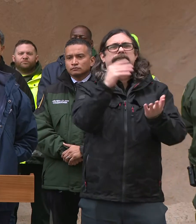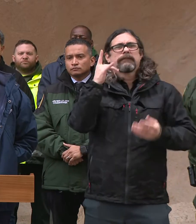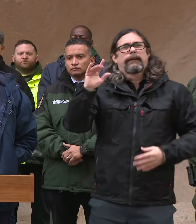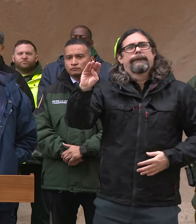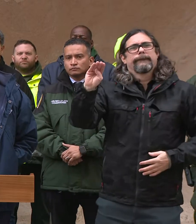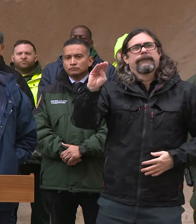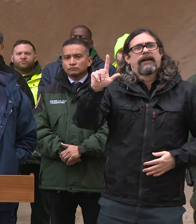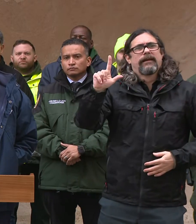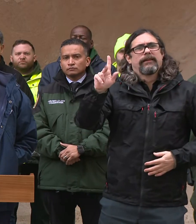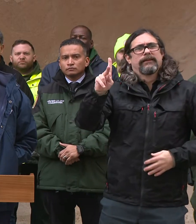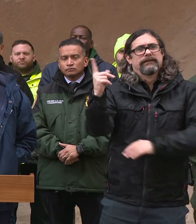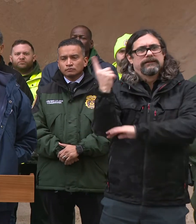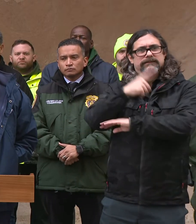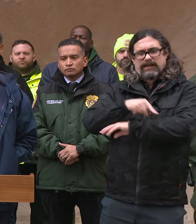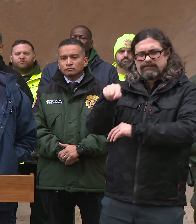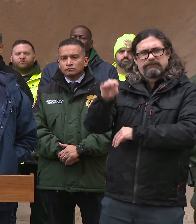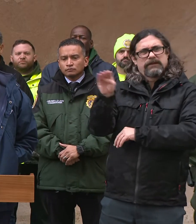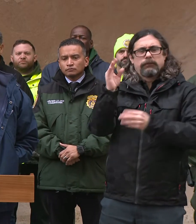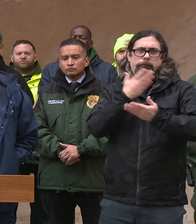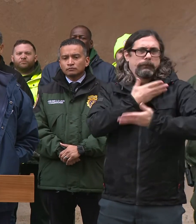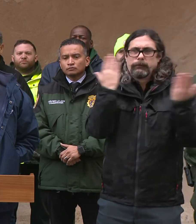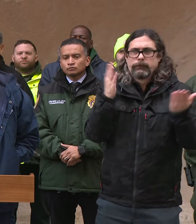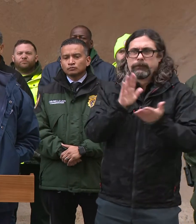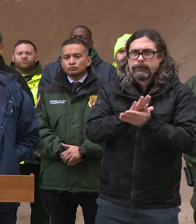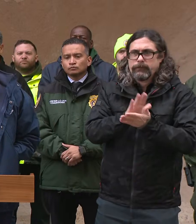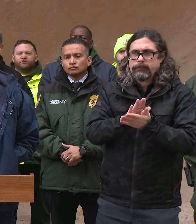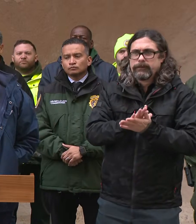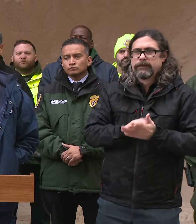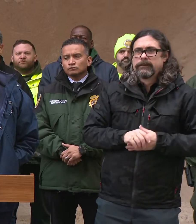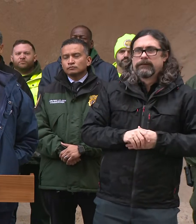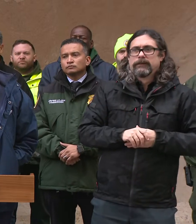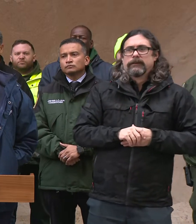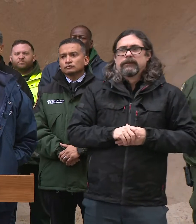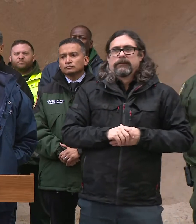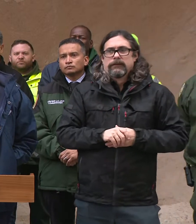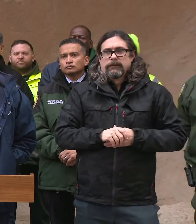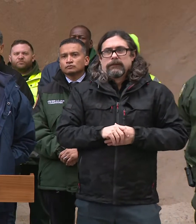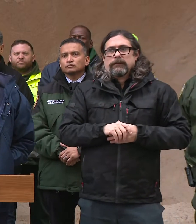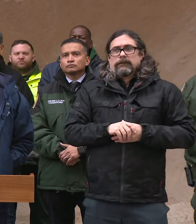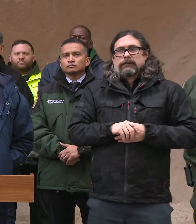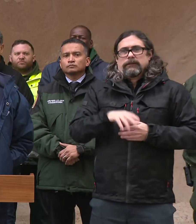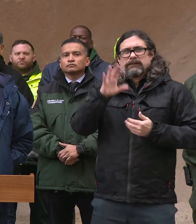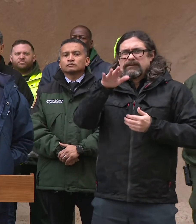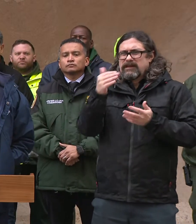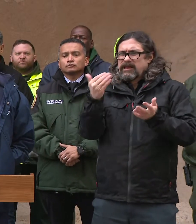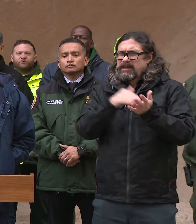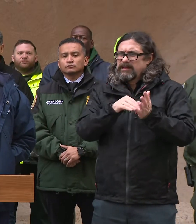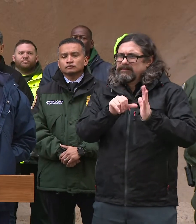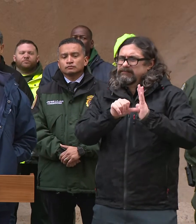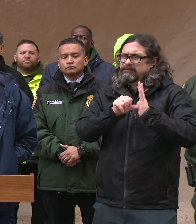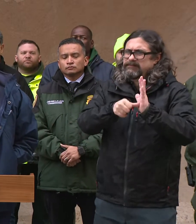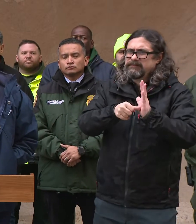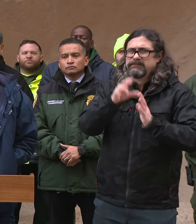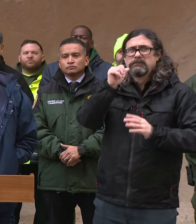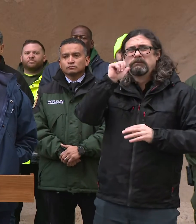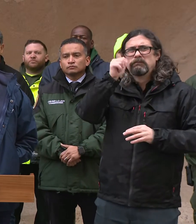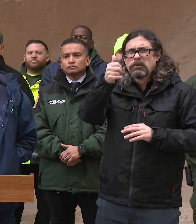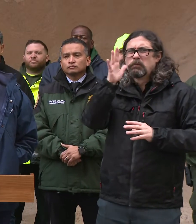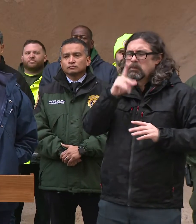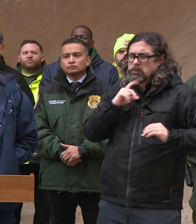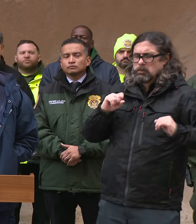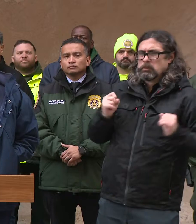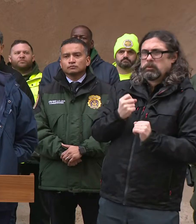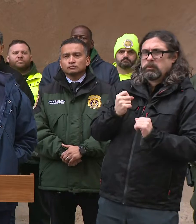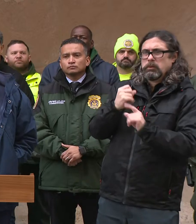on the road. So remember, cold temperatures, high winds tomorrow could be dangerous, and we're doing everything possible to protect